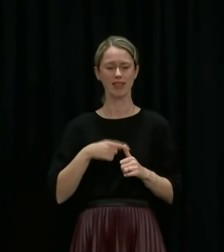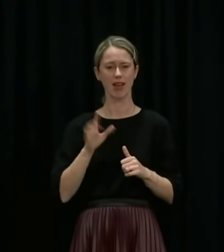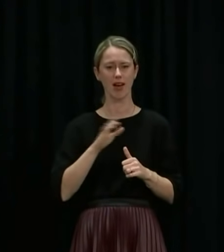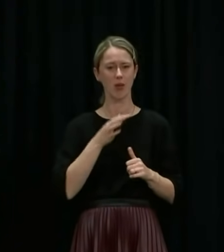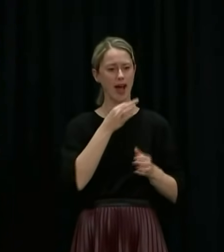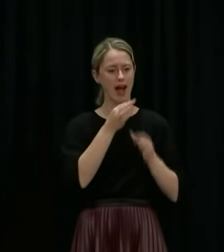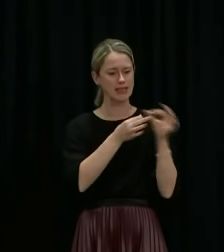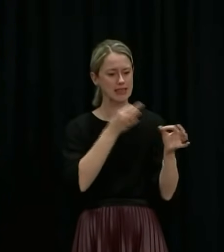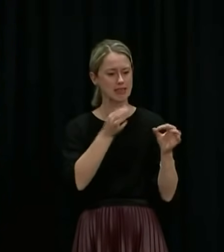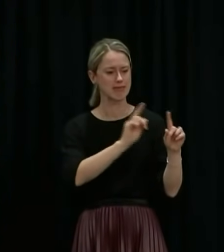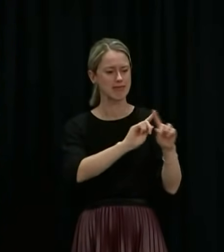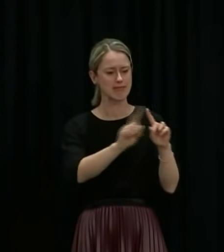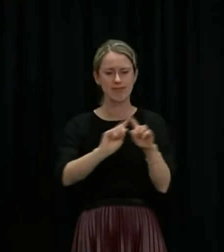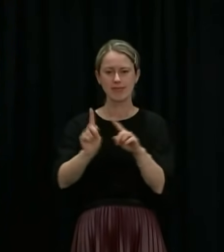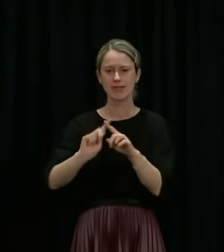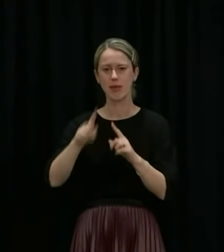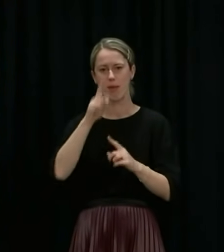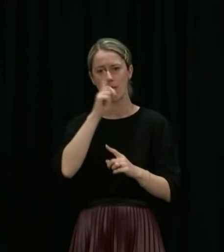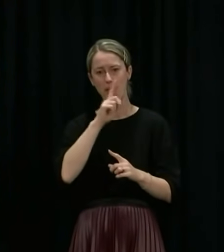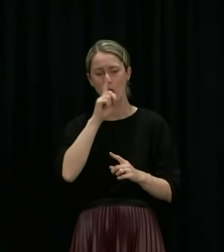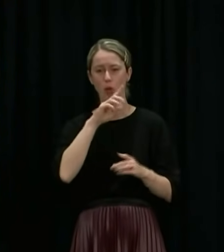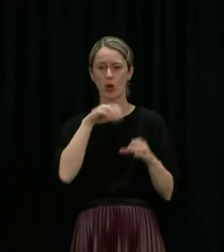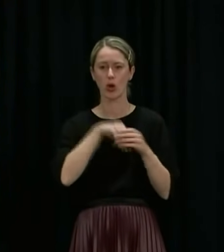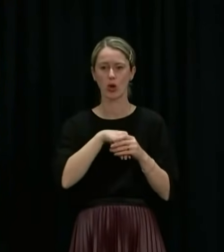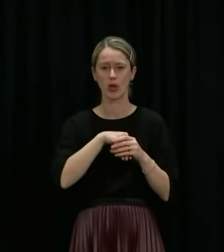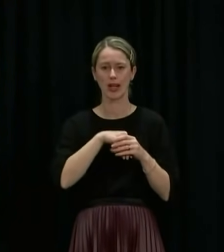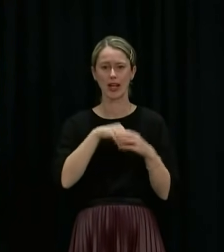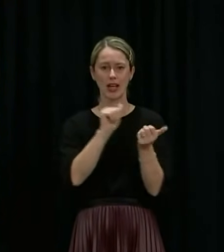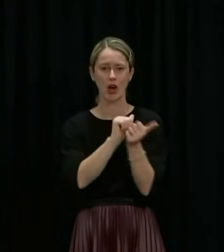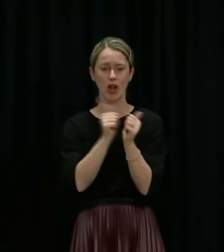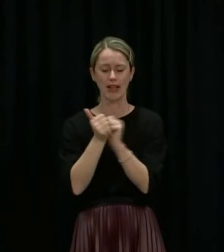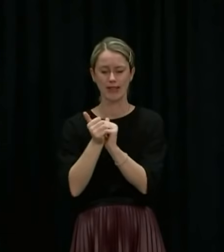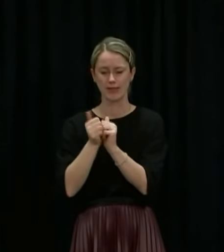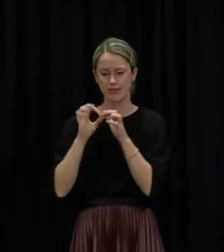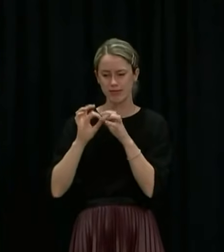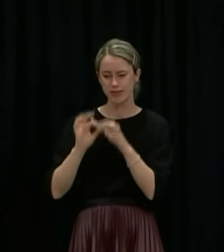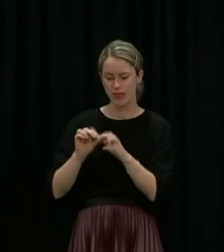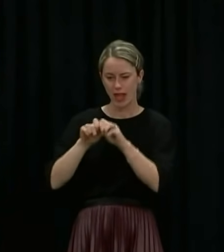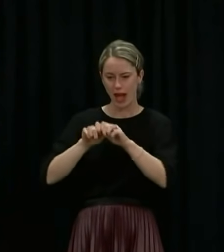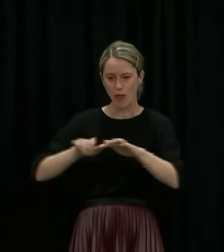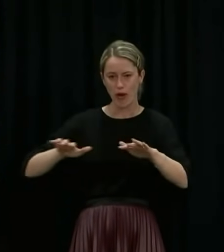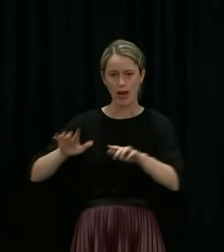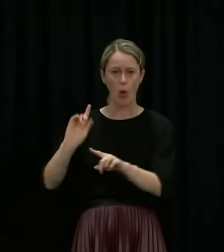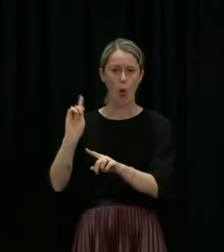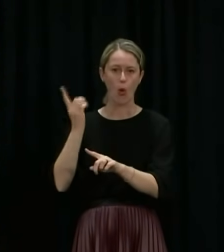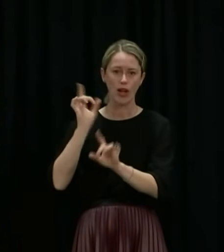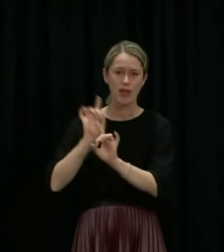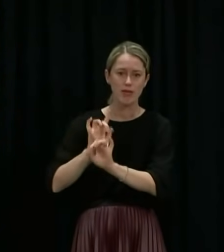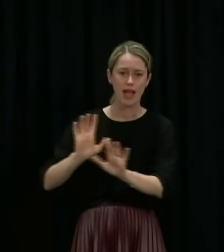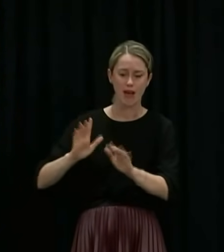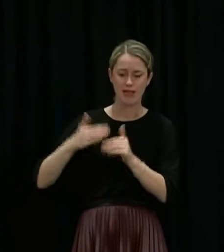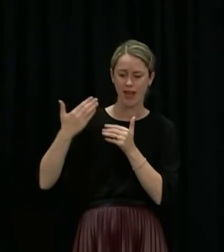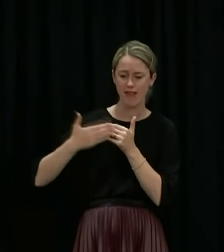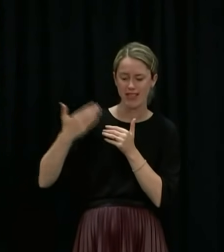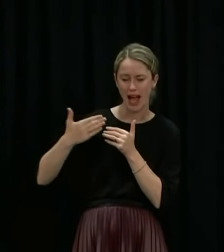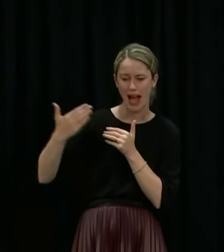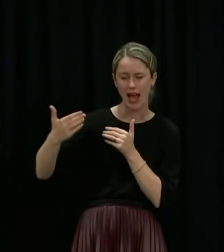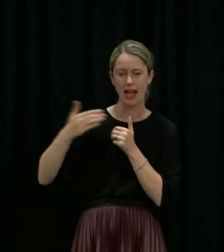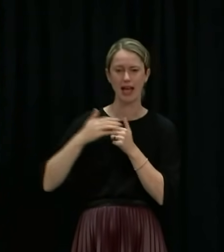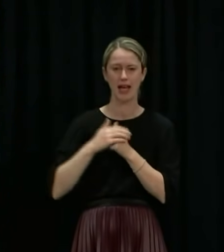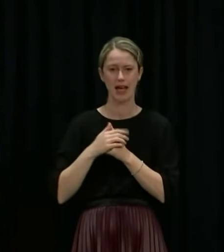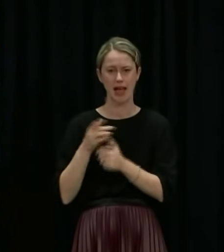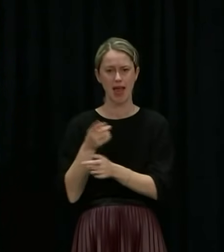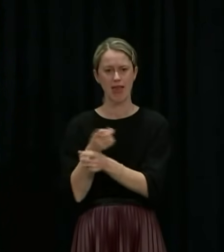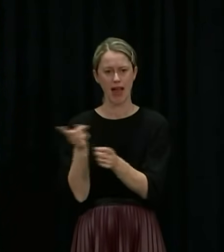the views of a range of people, including our colleagues who are dealing with this outbreak in Auckland day in, day out, and